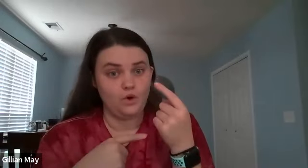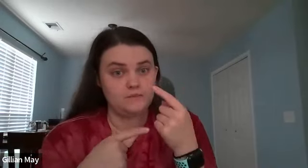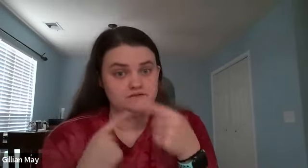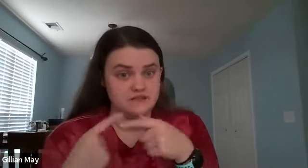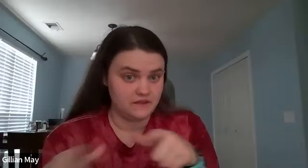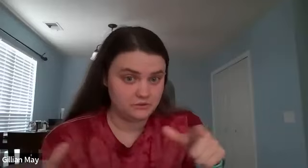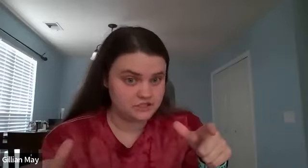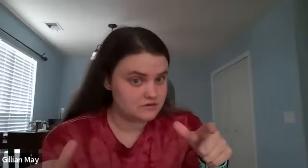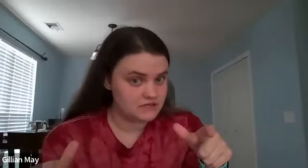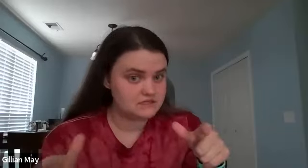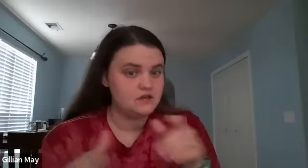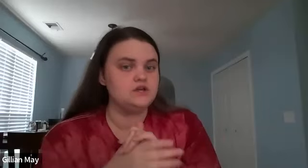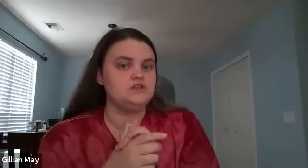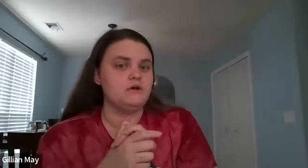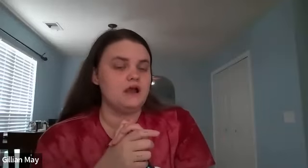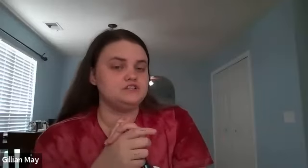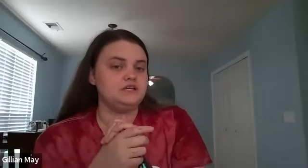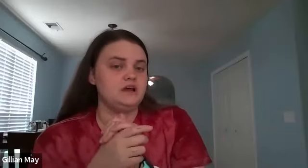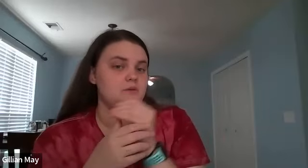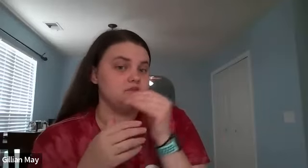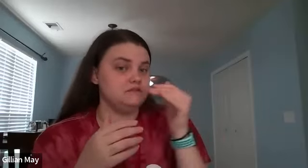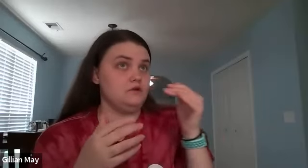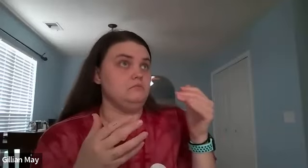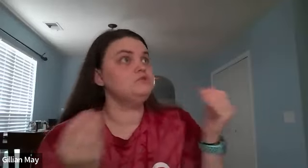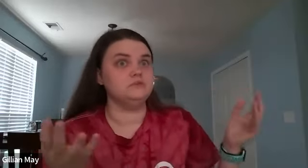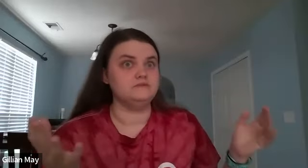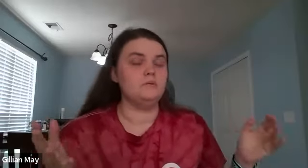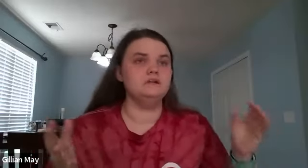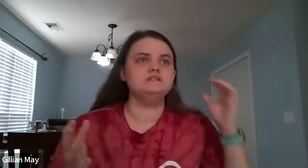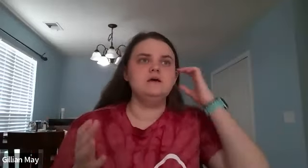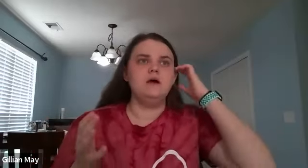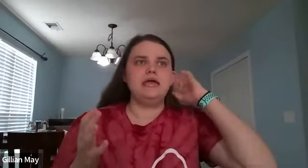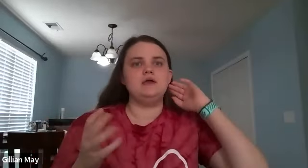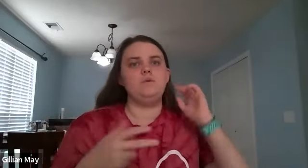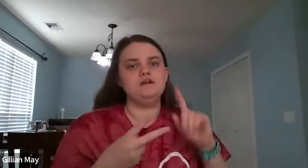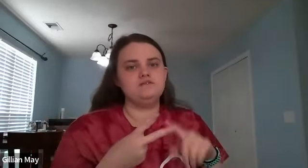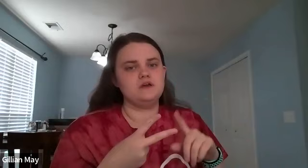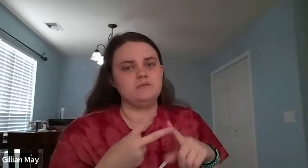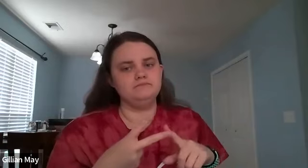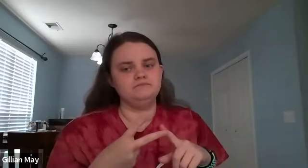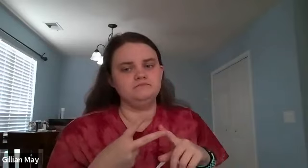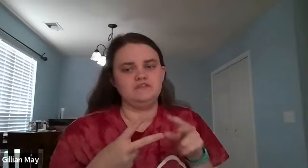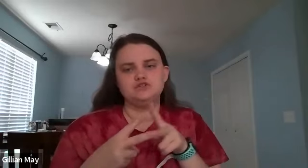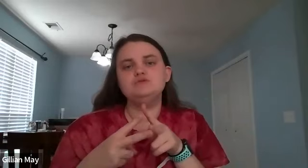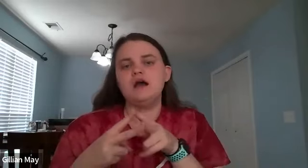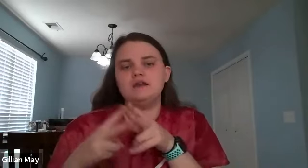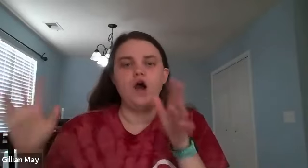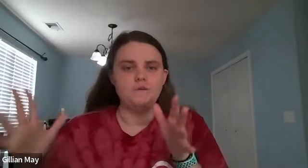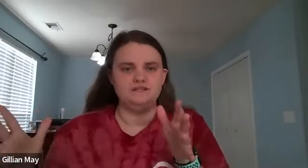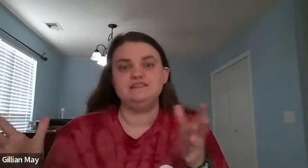form of sign language there is. There are actually there are multiple different ones. And one of them, like there are 2 kind of common ones, at least the